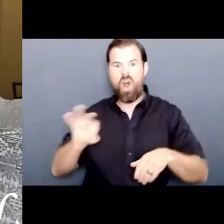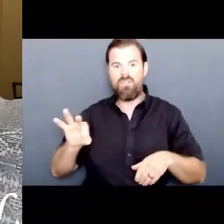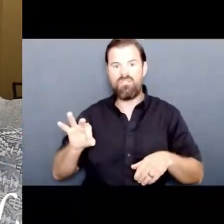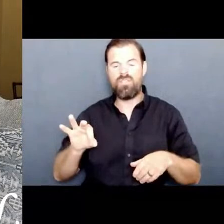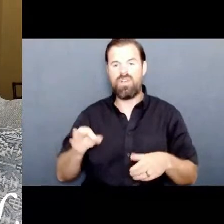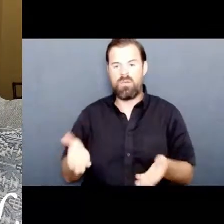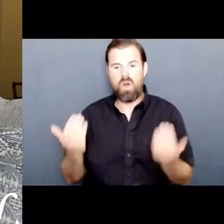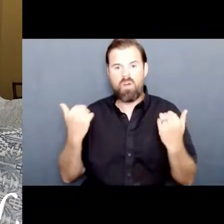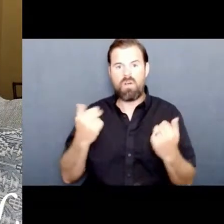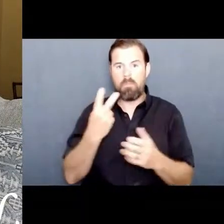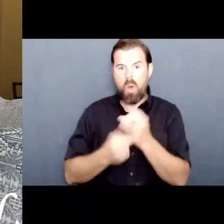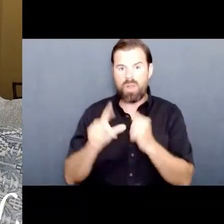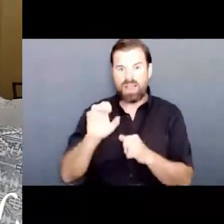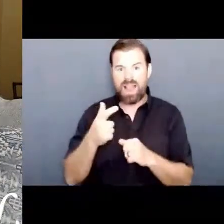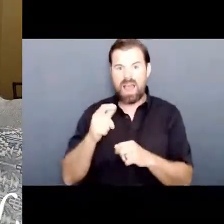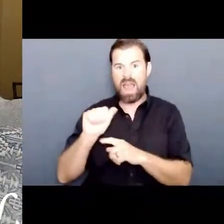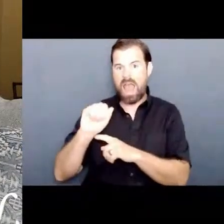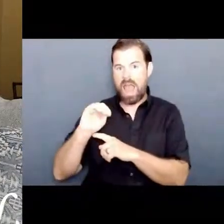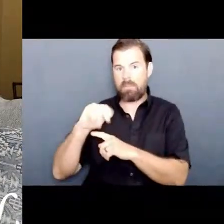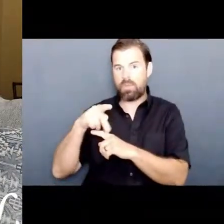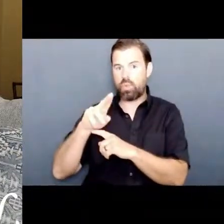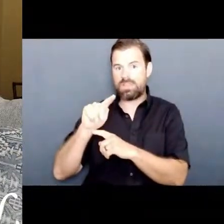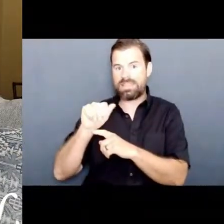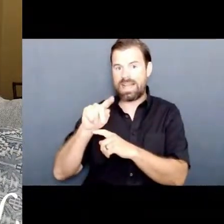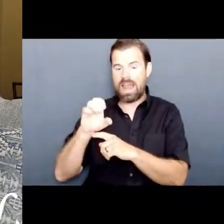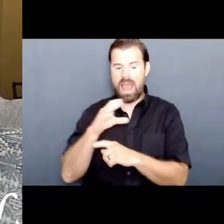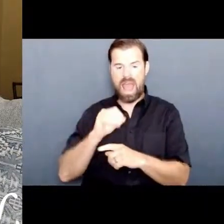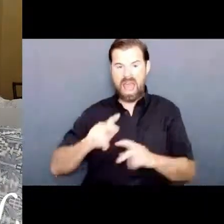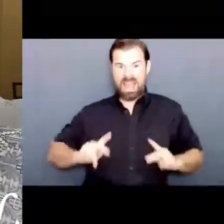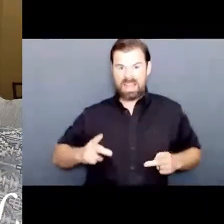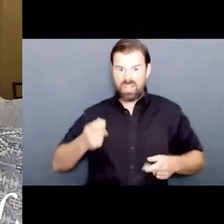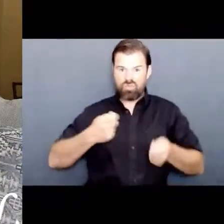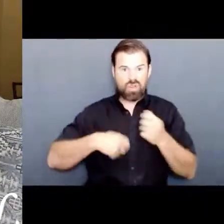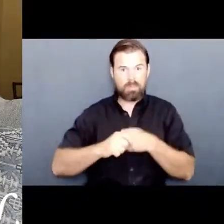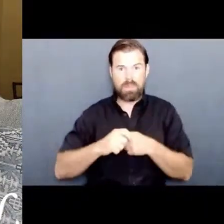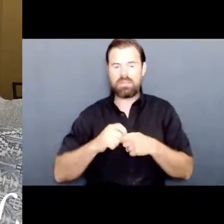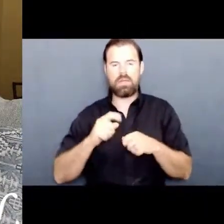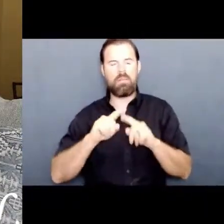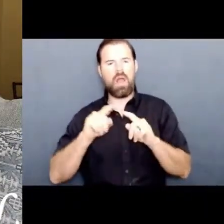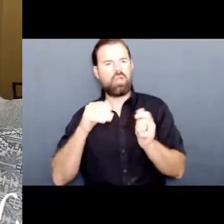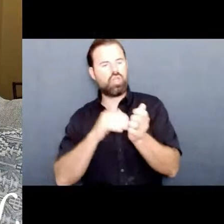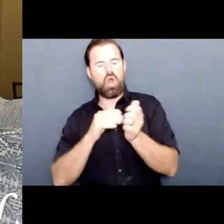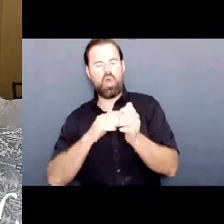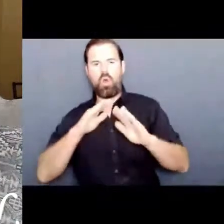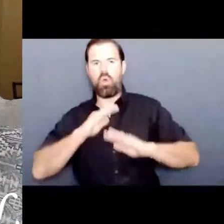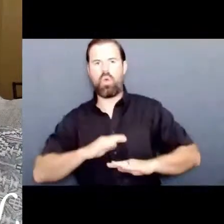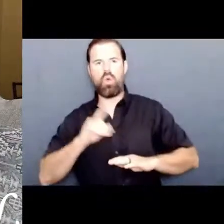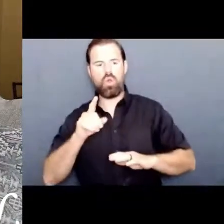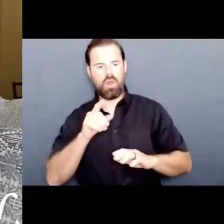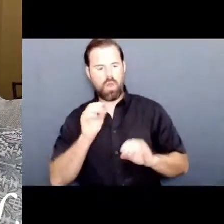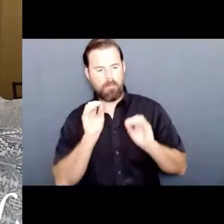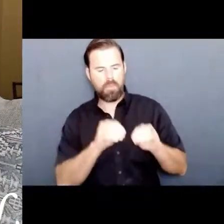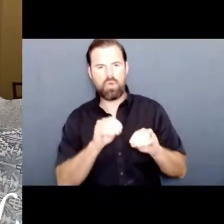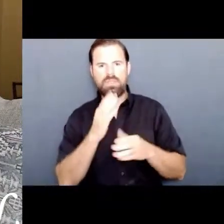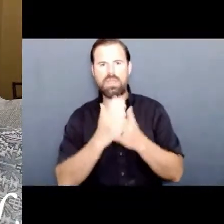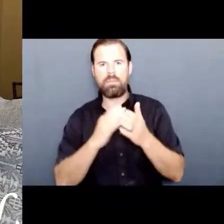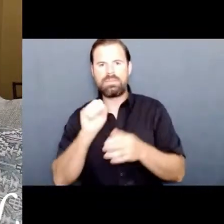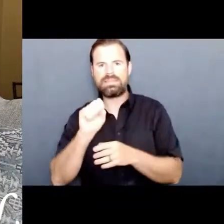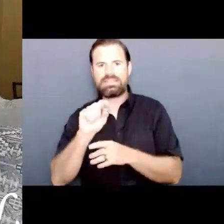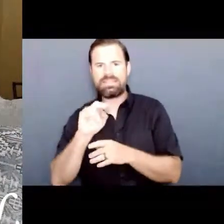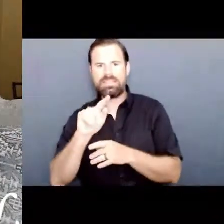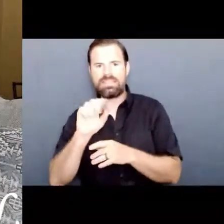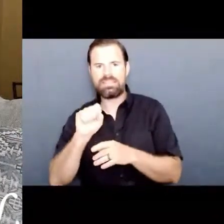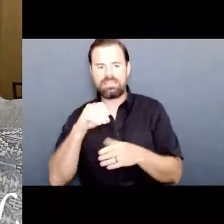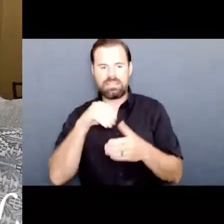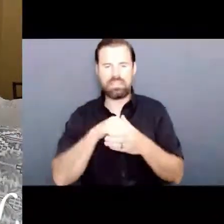But thankfully, an amazing vascular surgeon was able to put in some stents and restore blood flow. So neither of those were